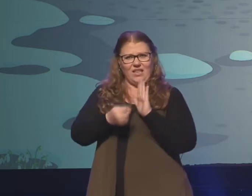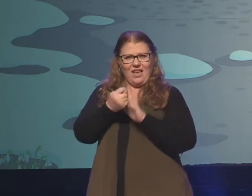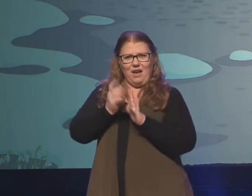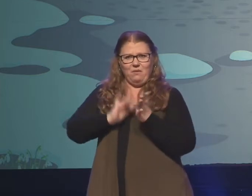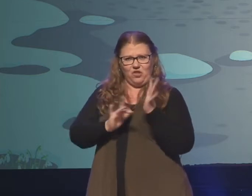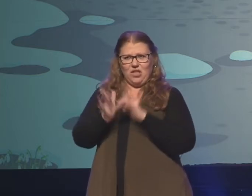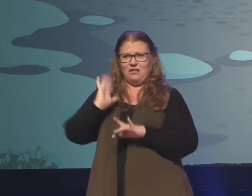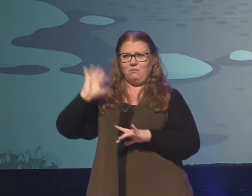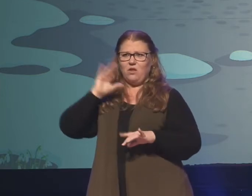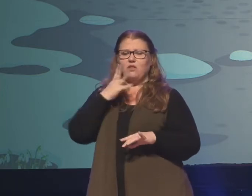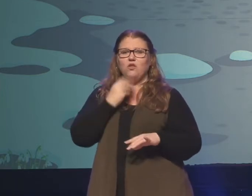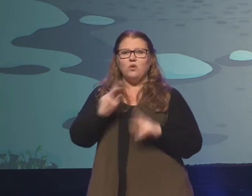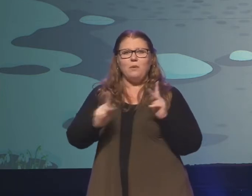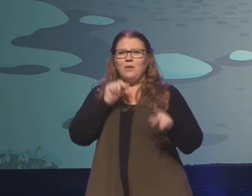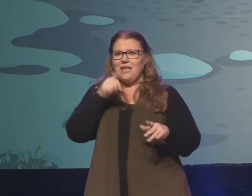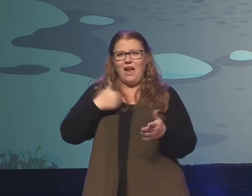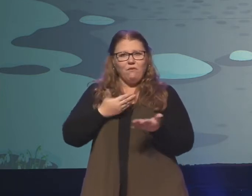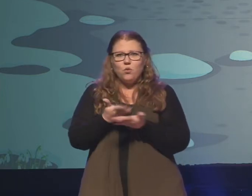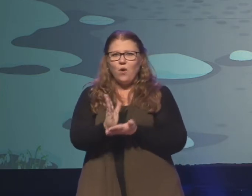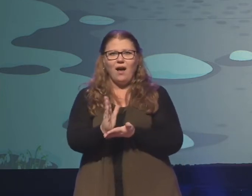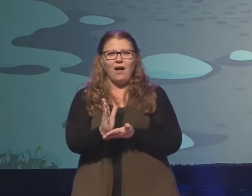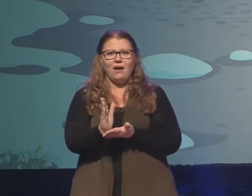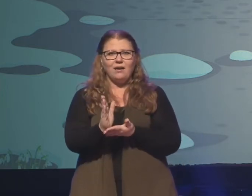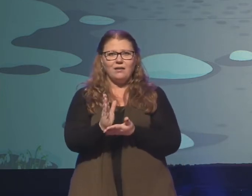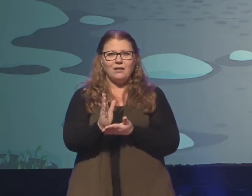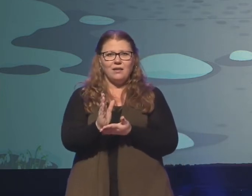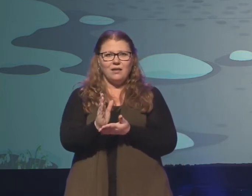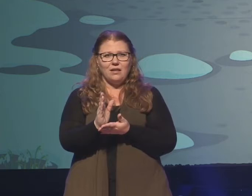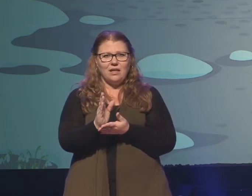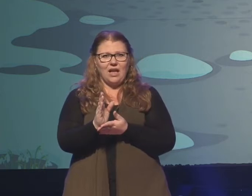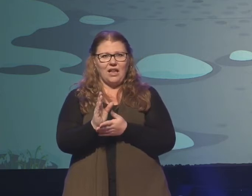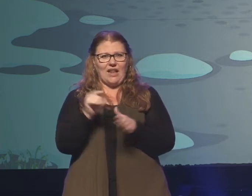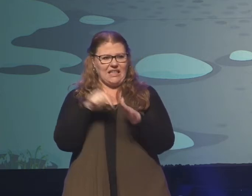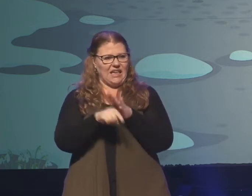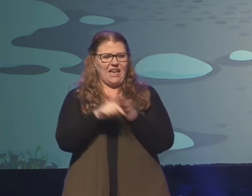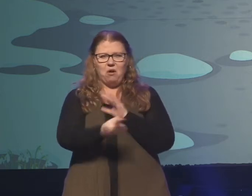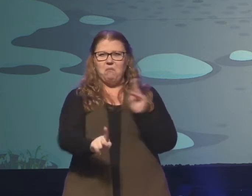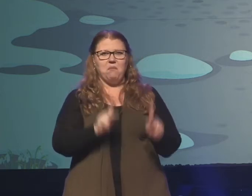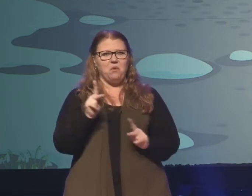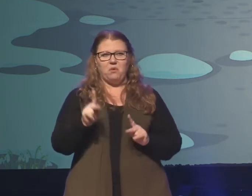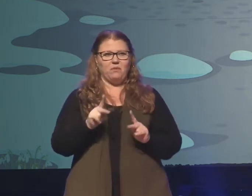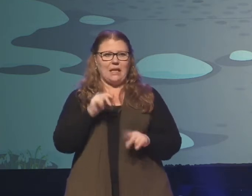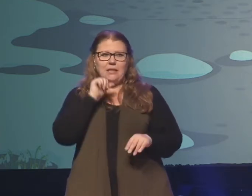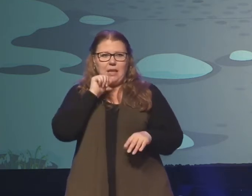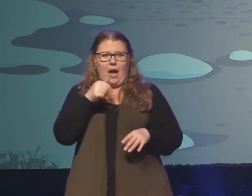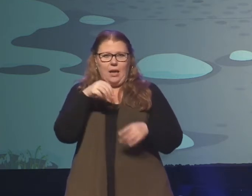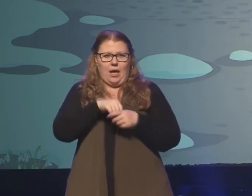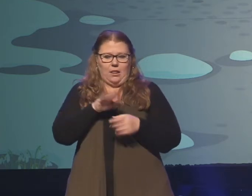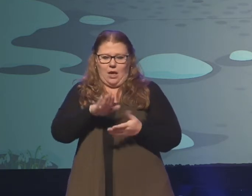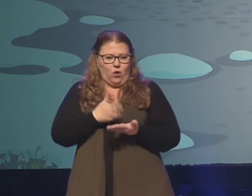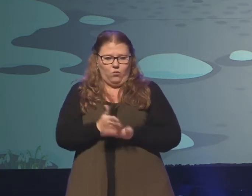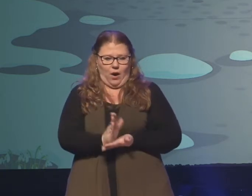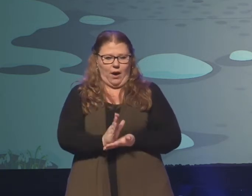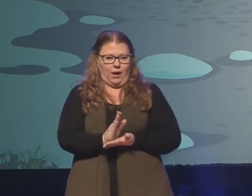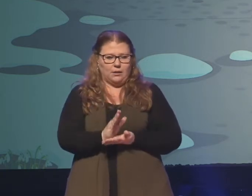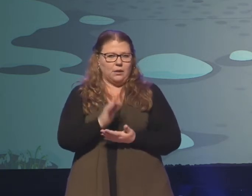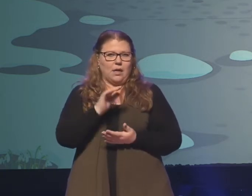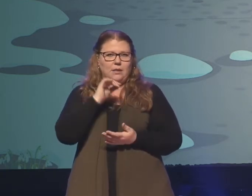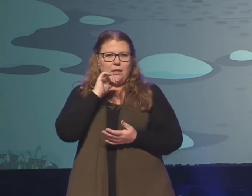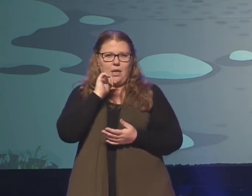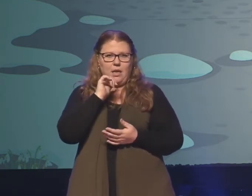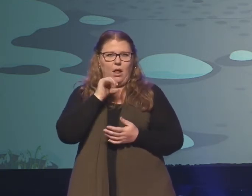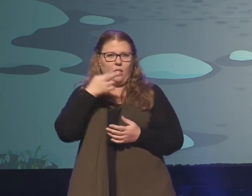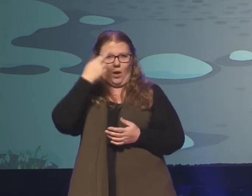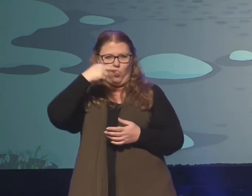Jewish people no longer had the right to execute people. That was no longer within their purview under Roman rule. They couldn't